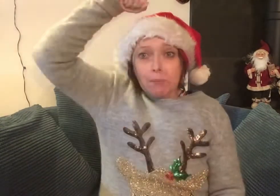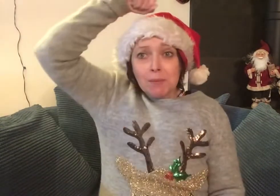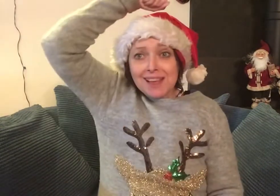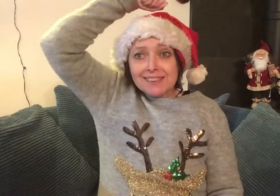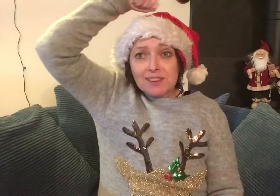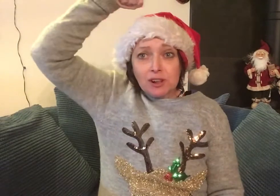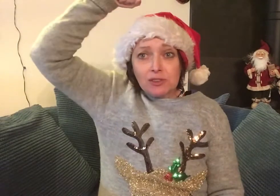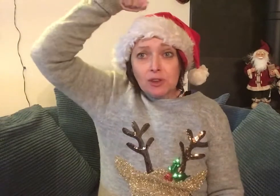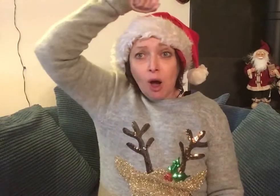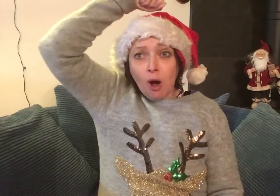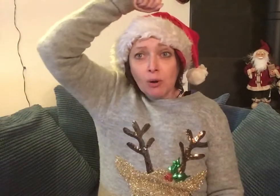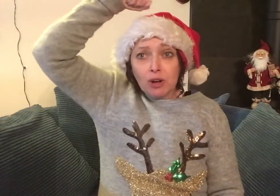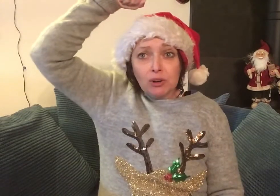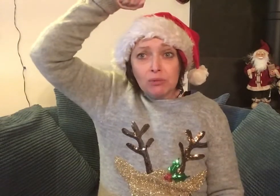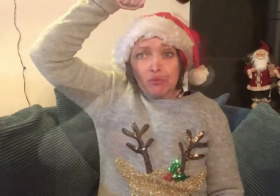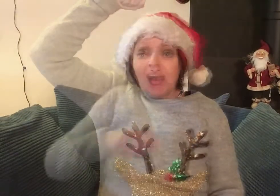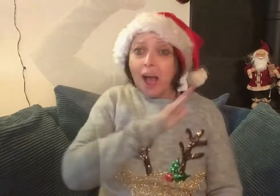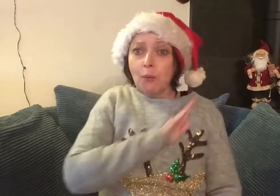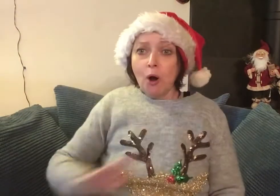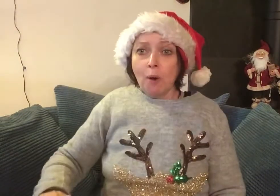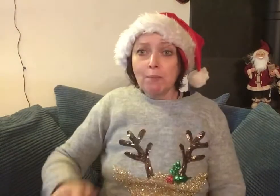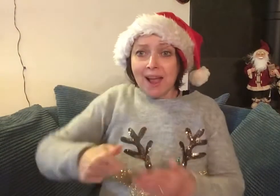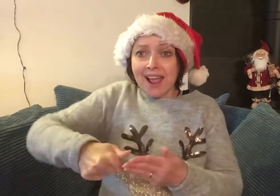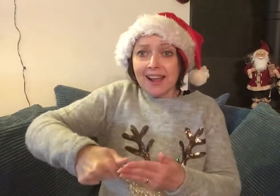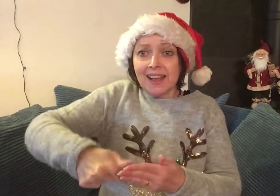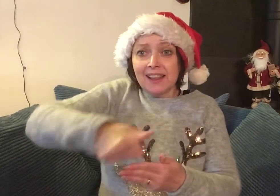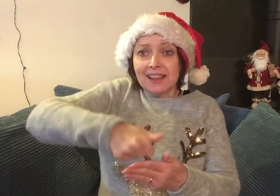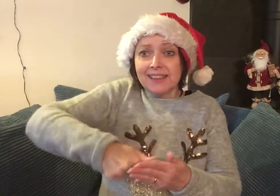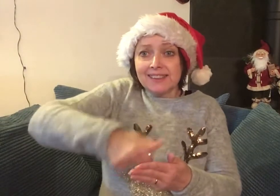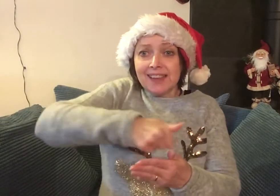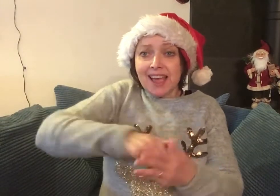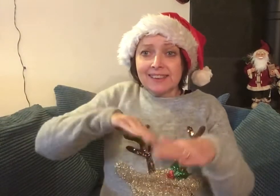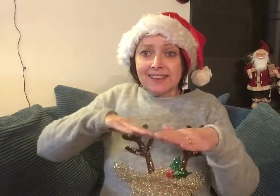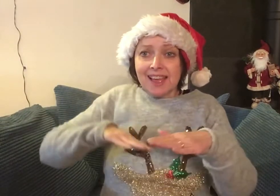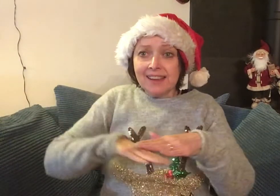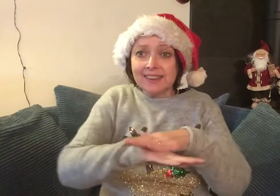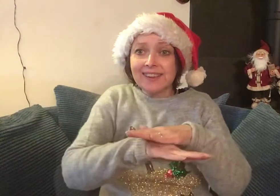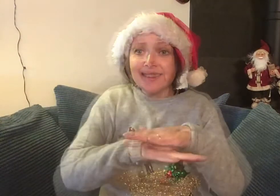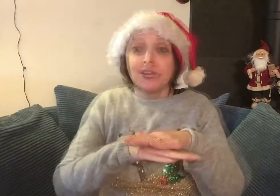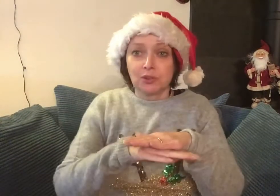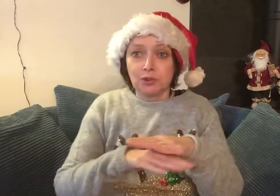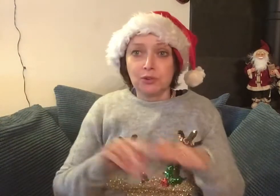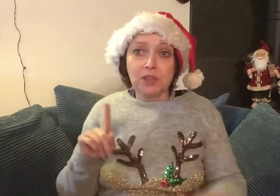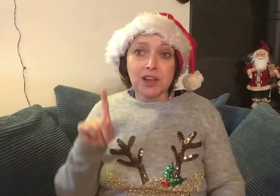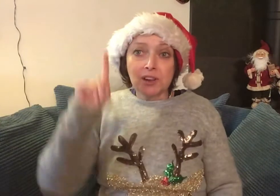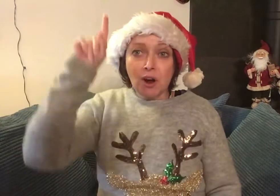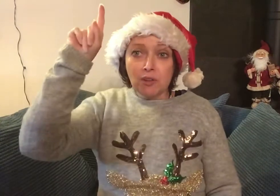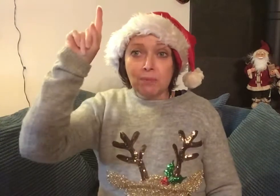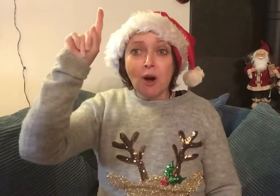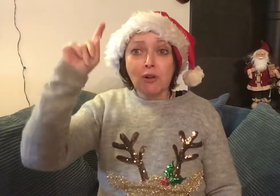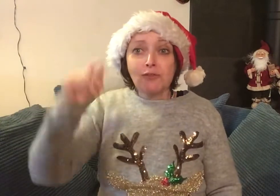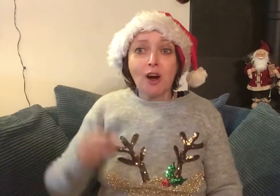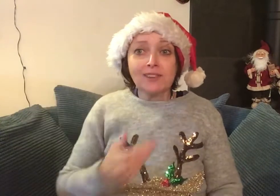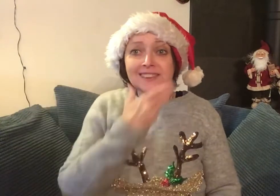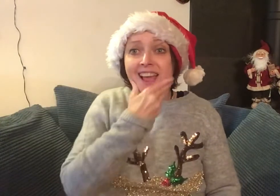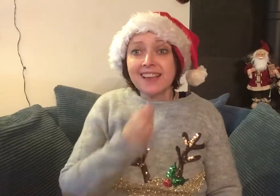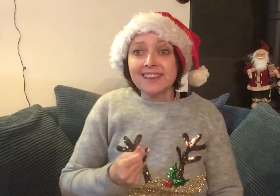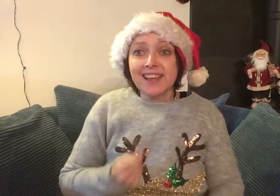mistletoe. I won't make a list and send it to the North Pole for St. Nick.